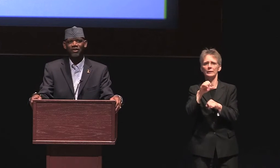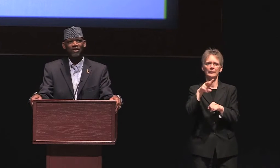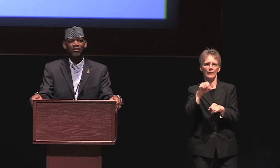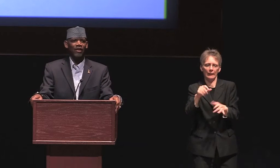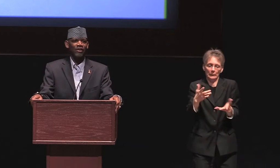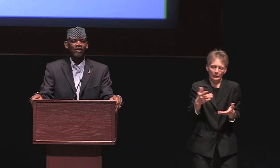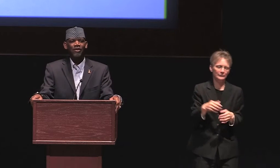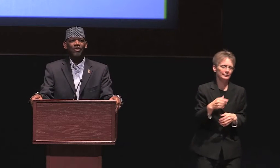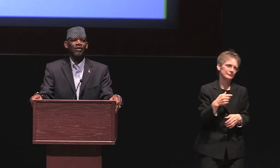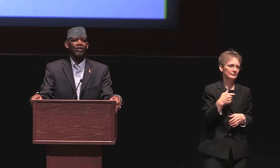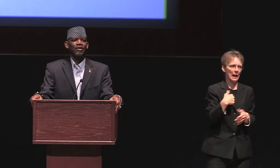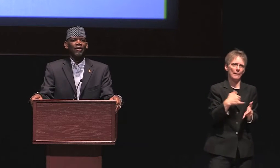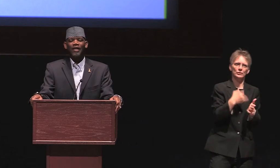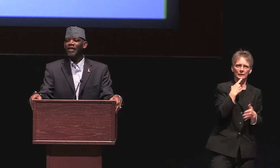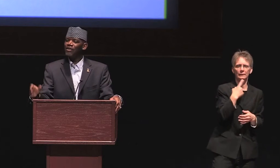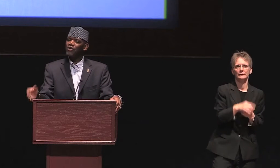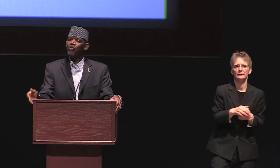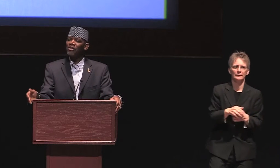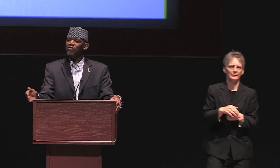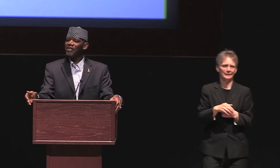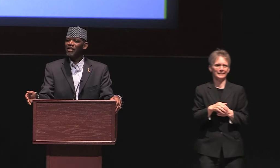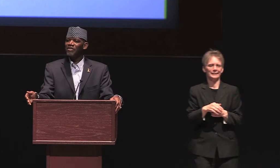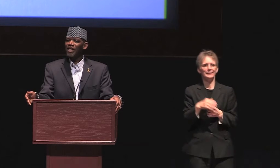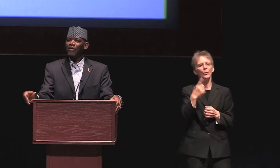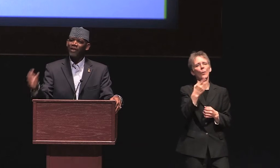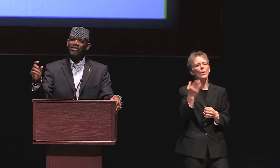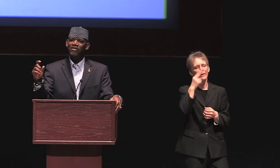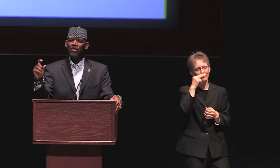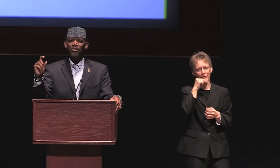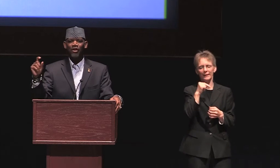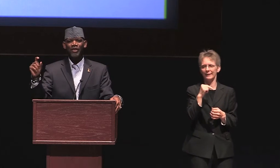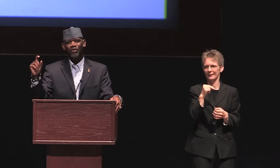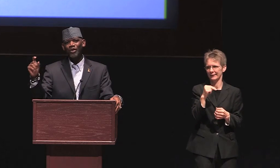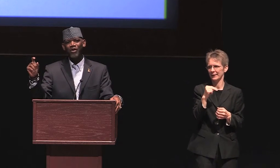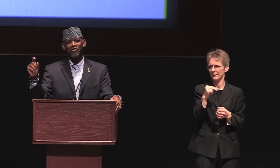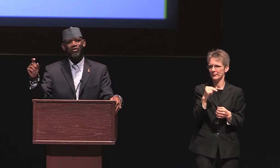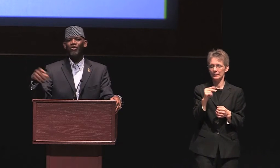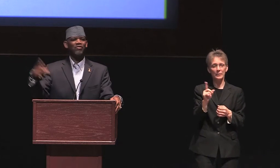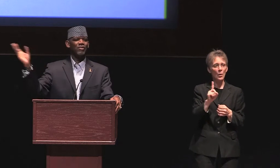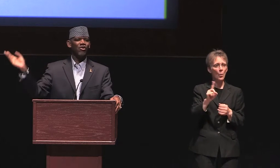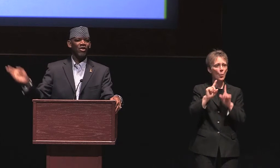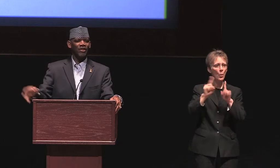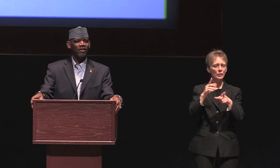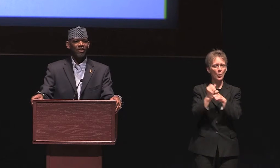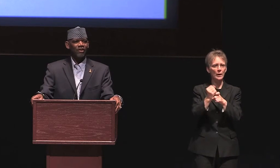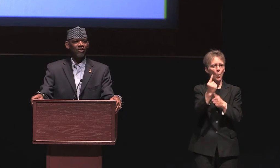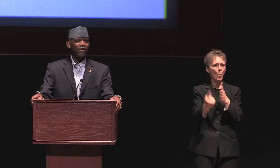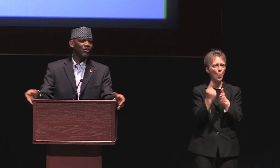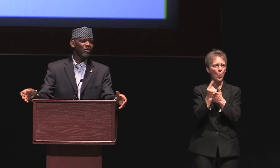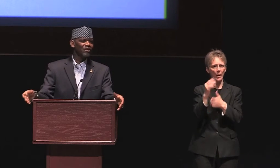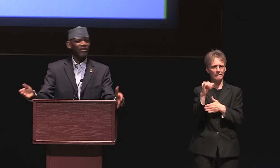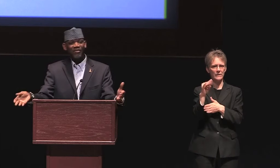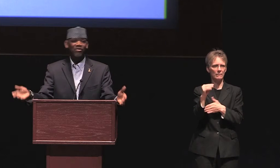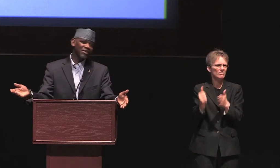just saying. And you know, one of the funny things is that the places where you could go to get 1 hour film, most of them are gone. You know,